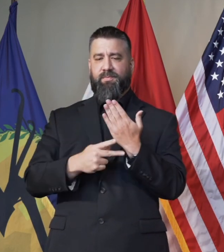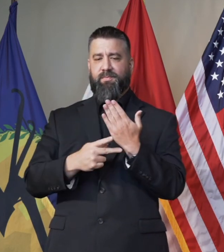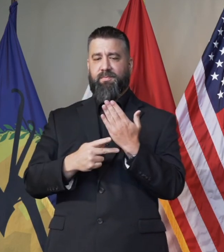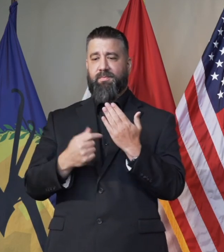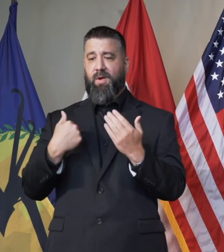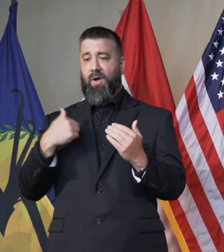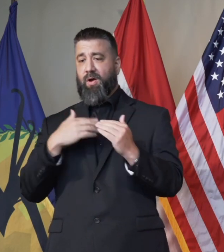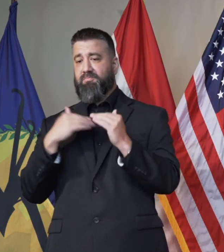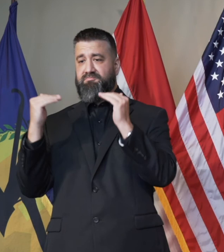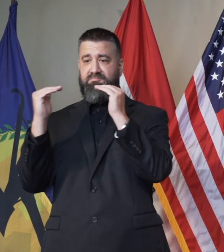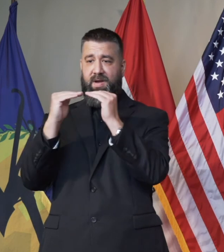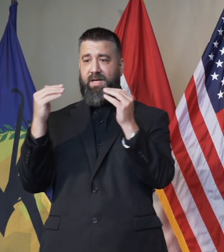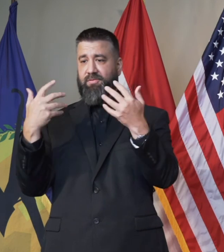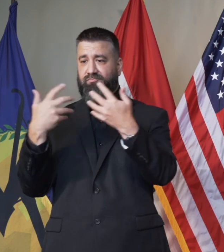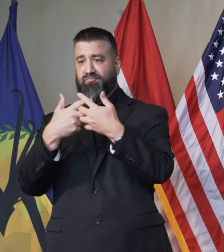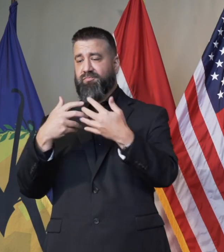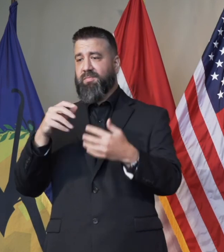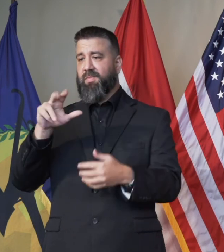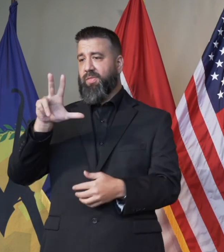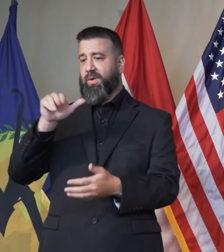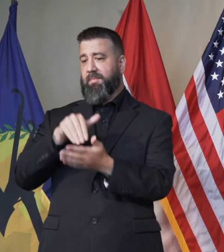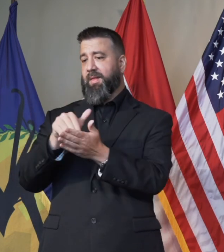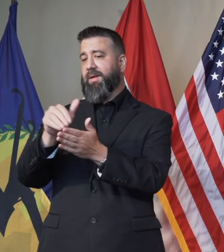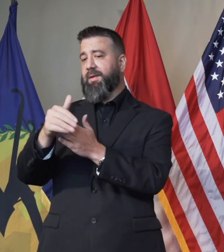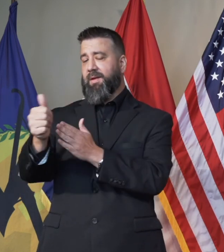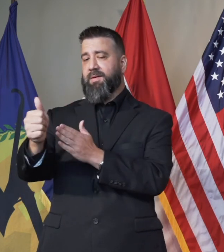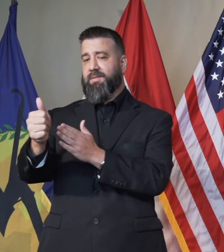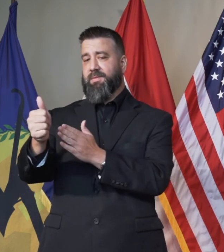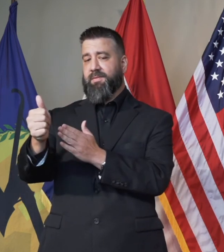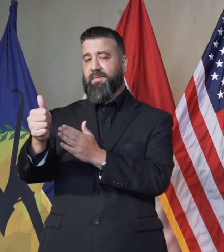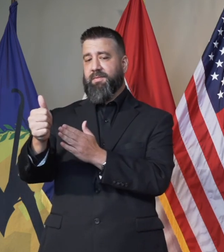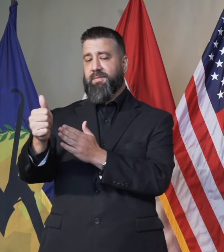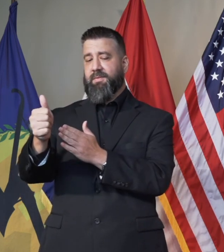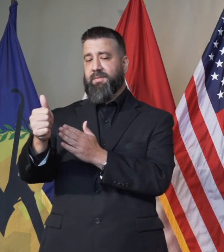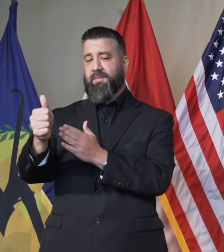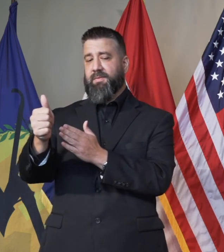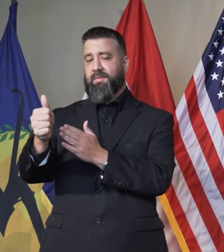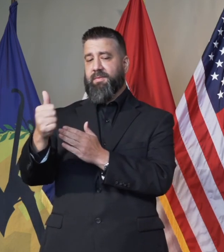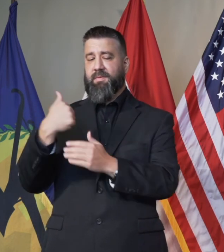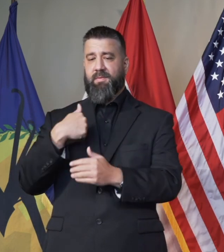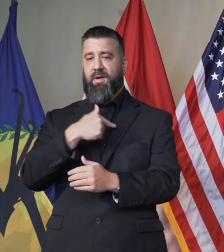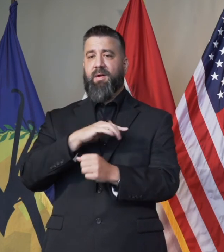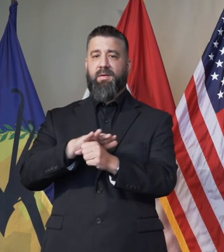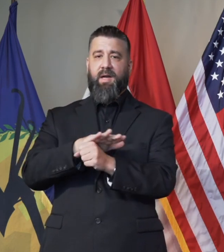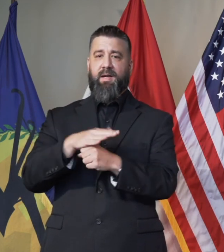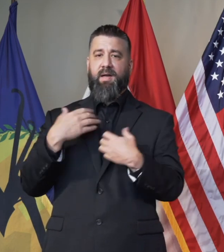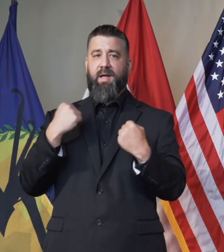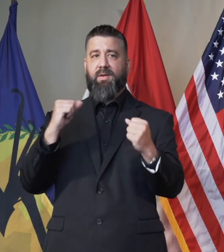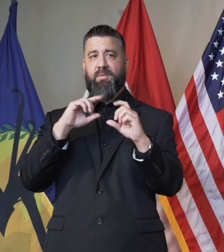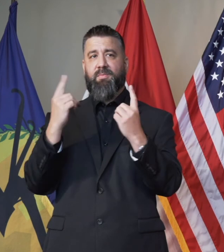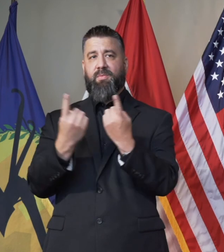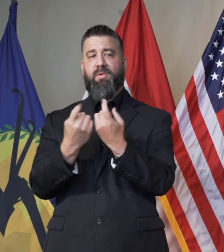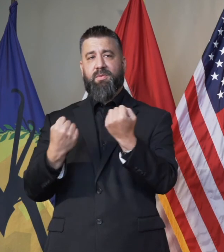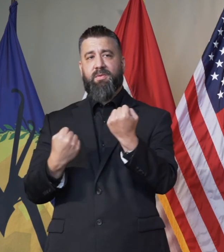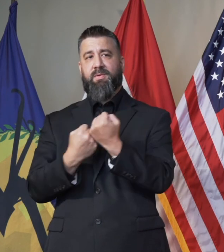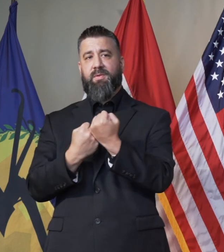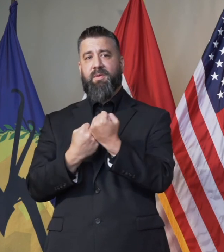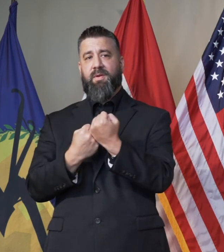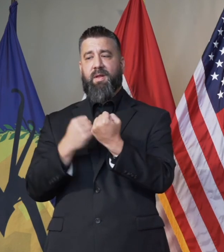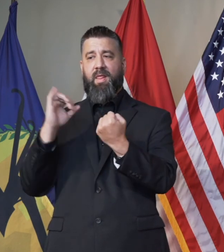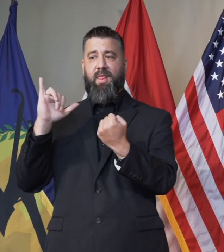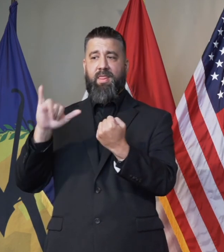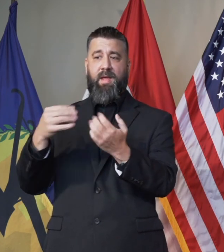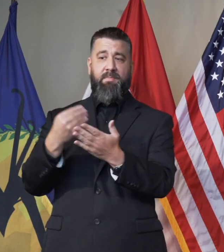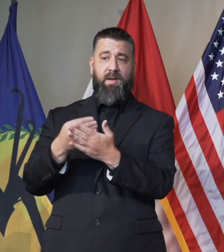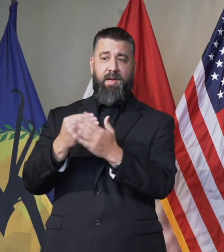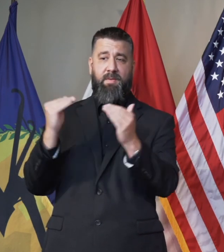million of PPE that our county our county health department is supporting, is a match with